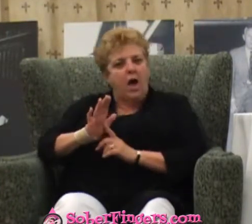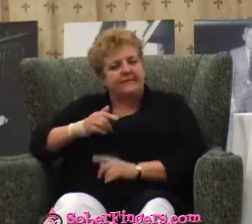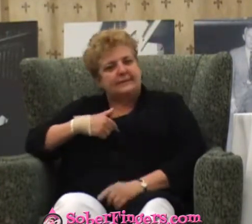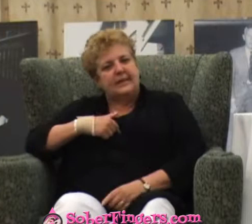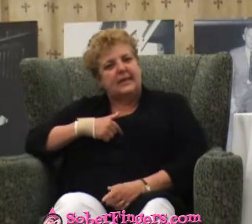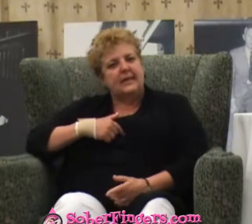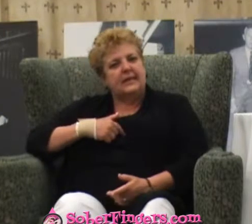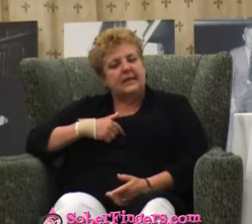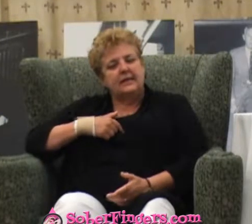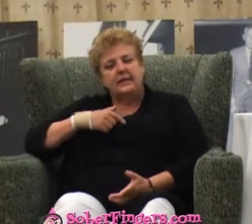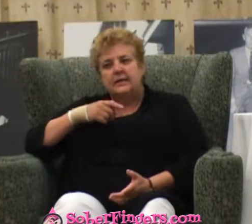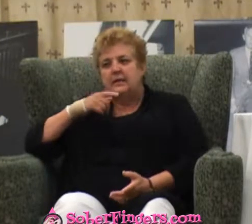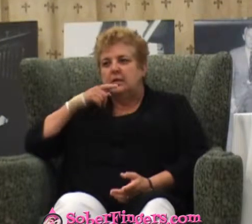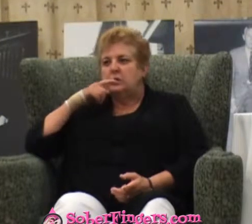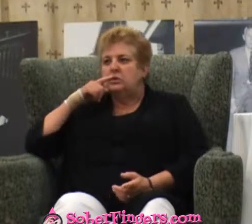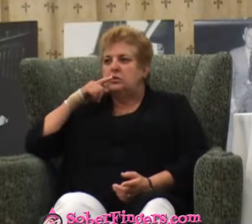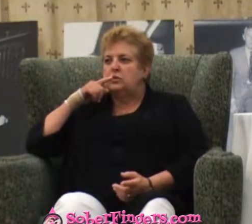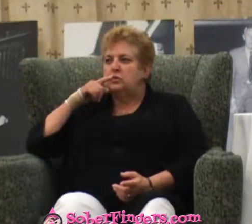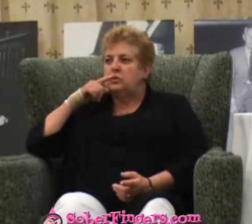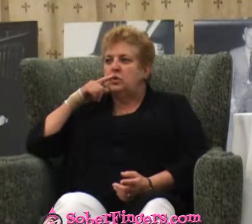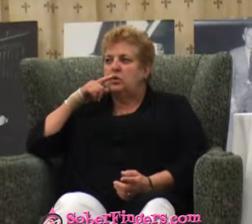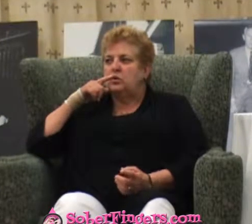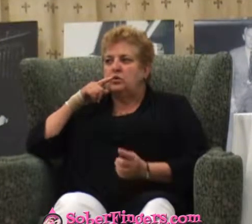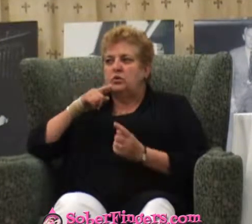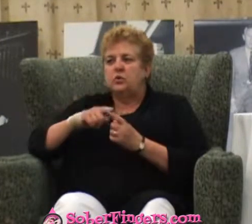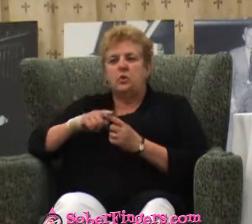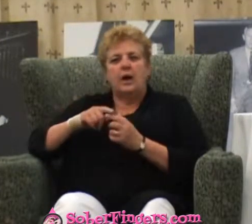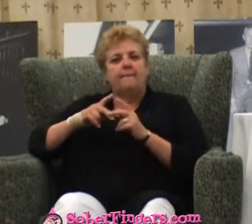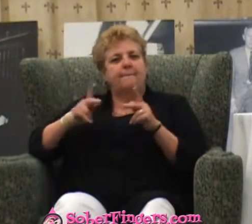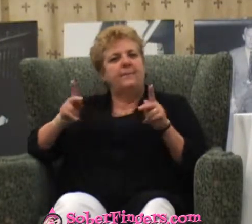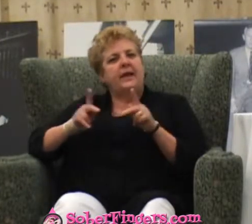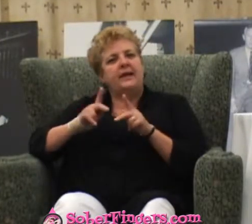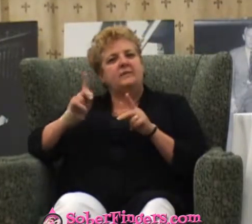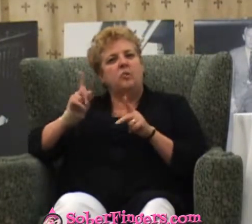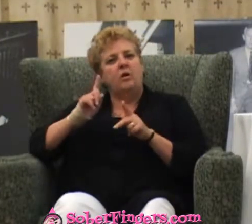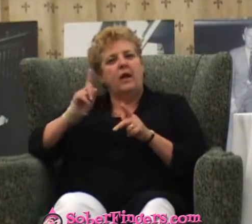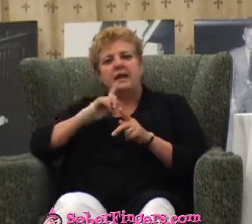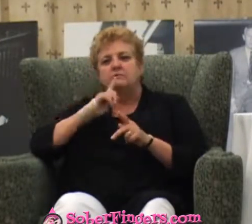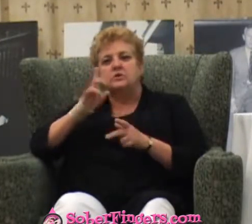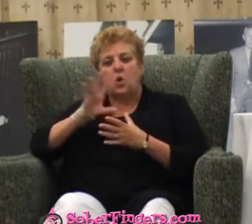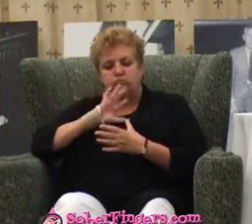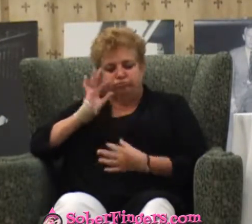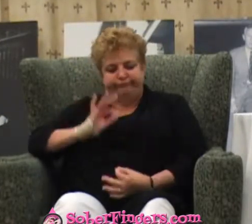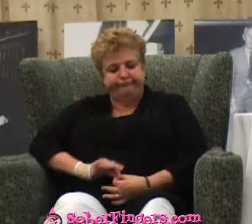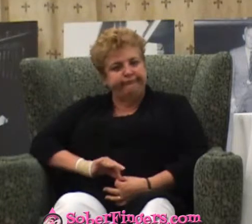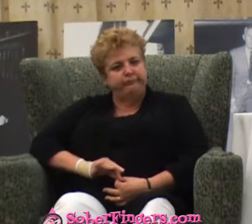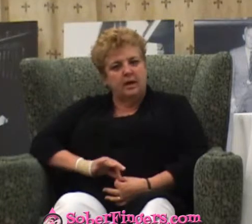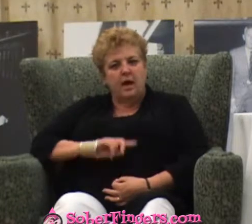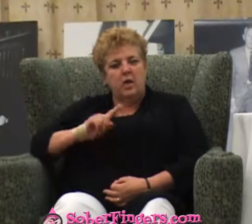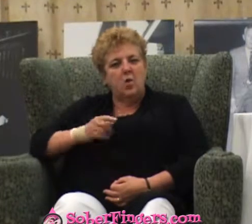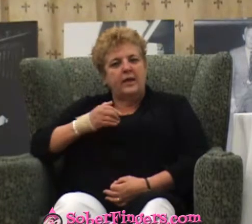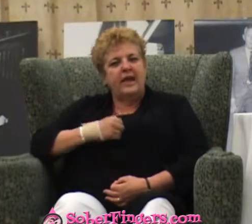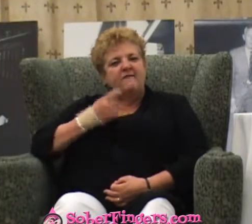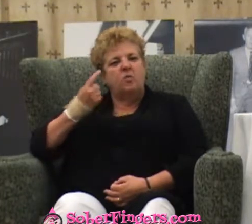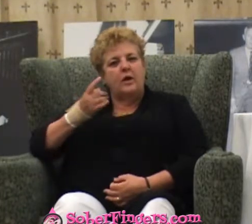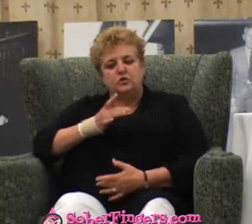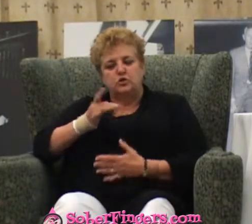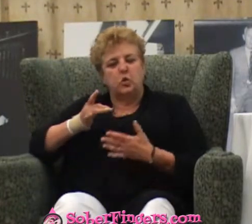to a state of spiritual maladjustment that I have only one choice: to drink. And unless I can find something to solve